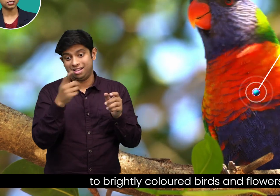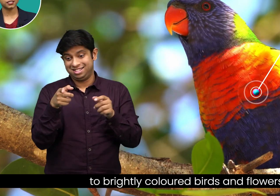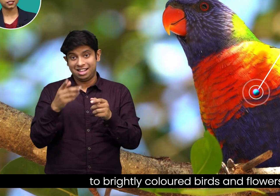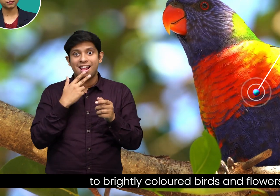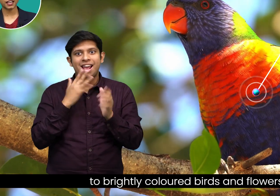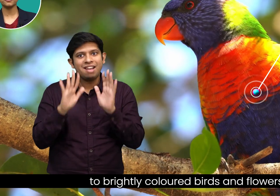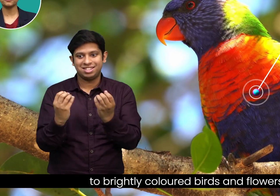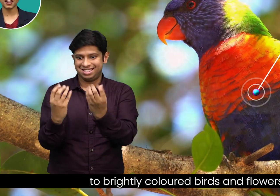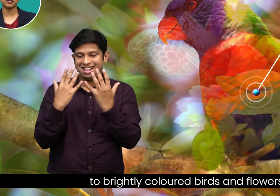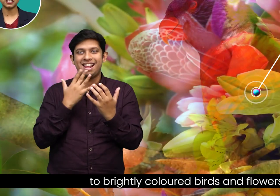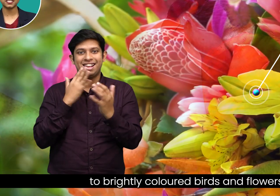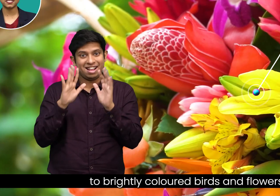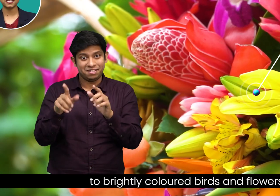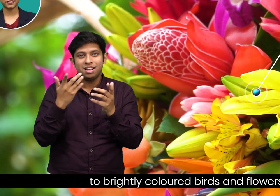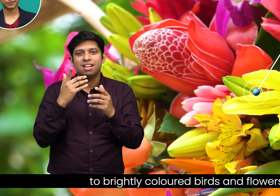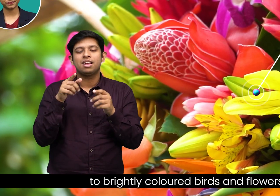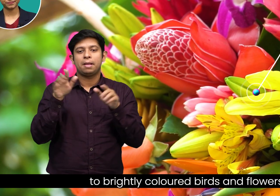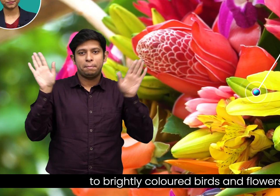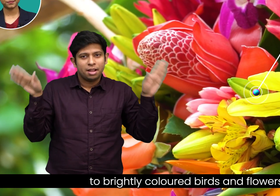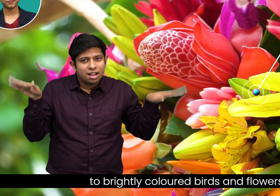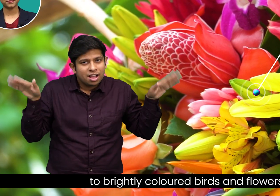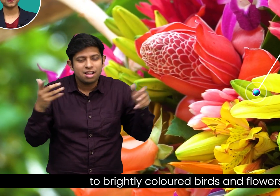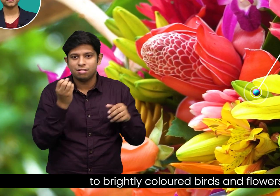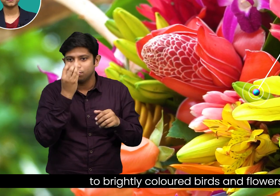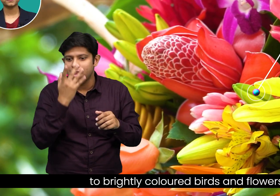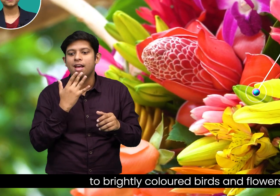colored birds and flowers.